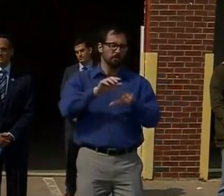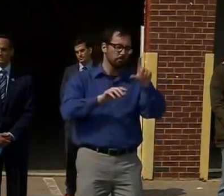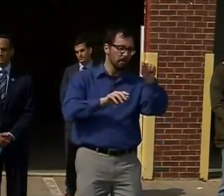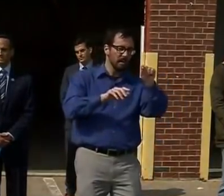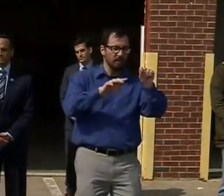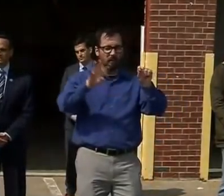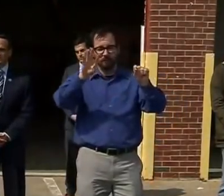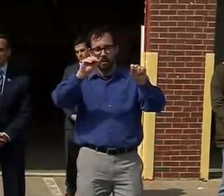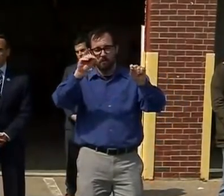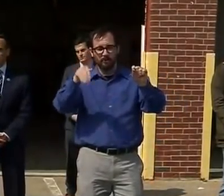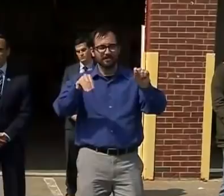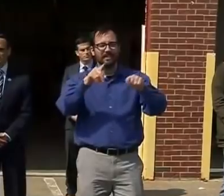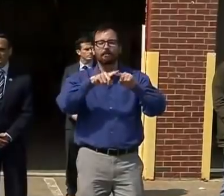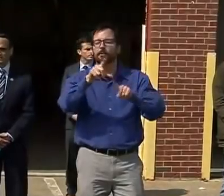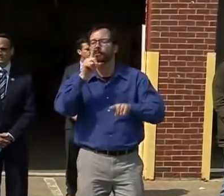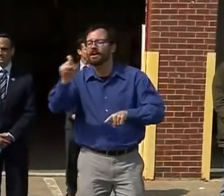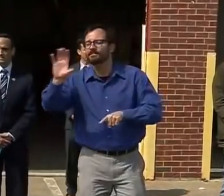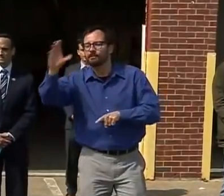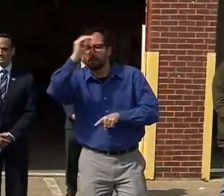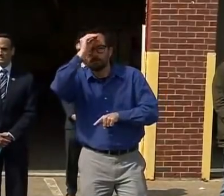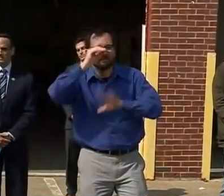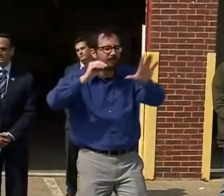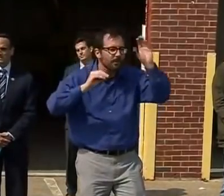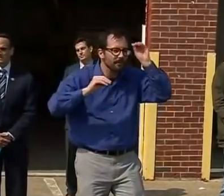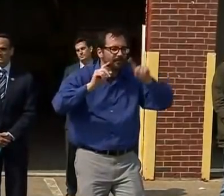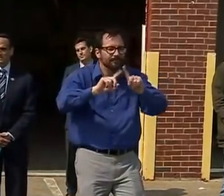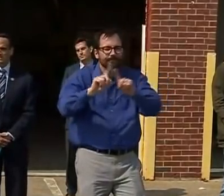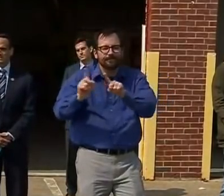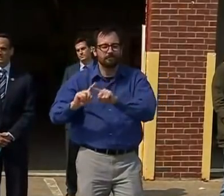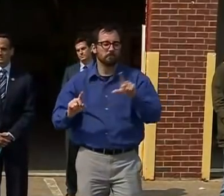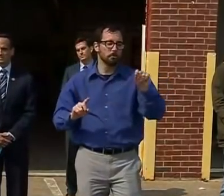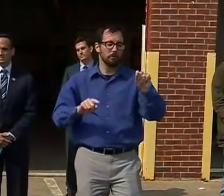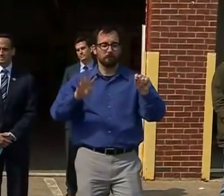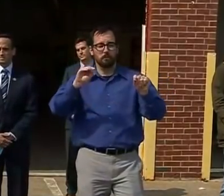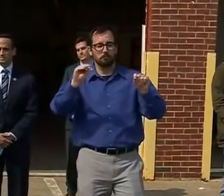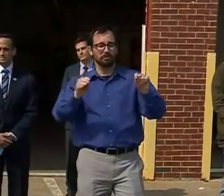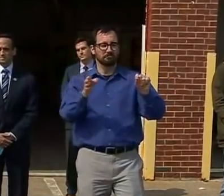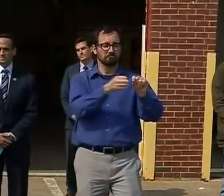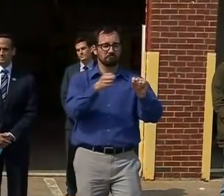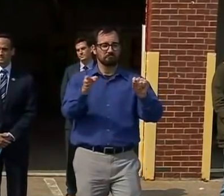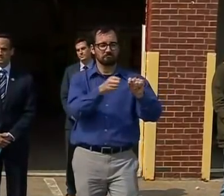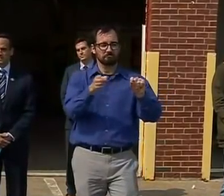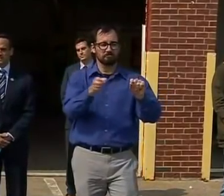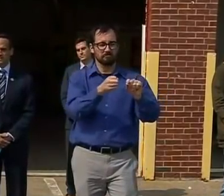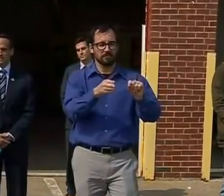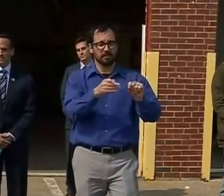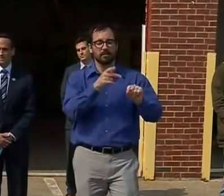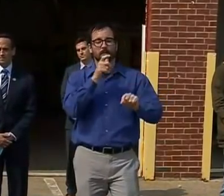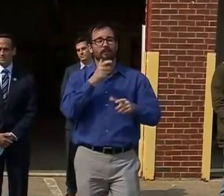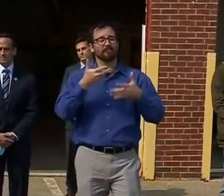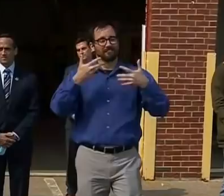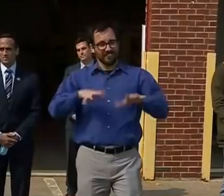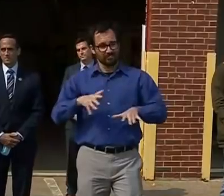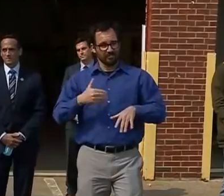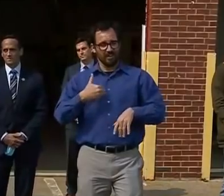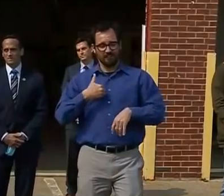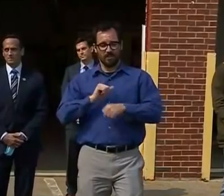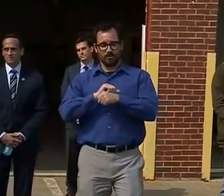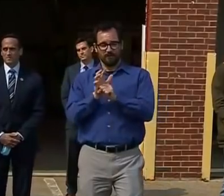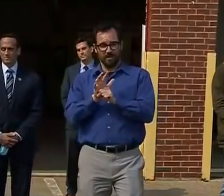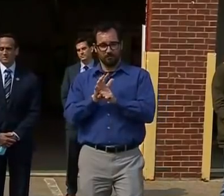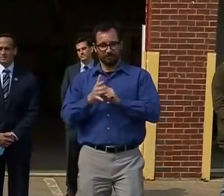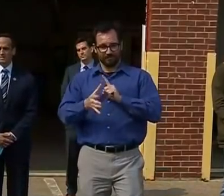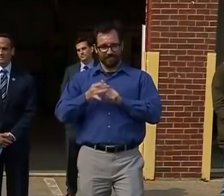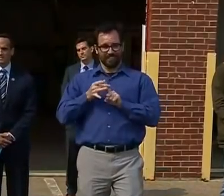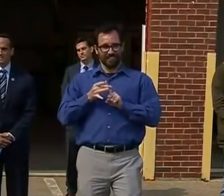Part of the reason we decided to put the advisory out on masks or face coverings if